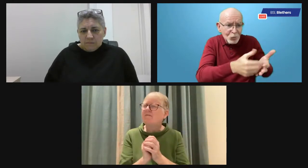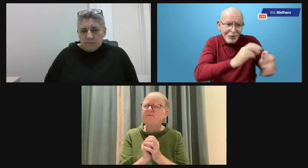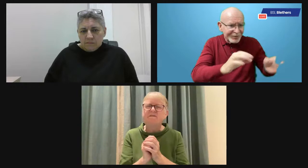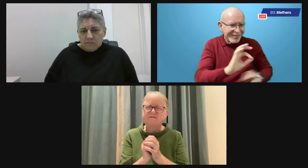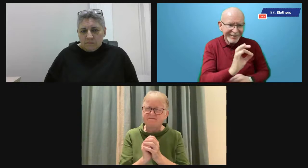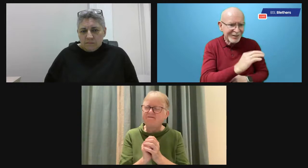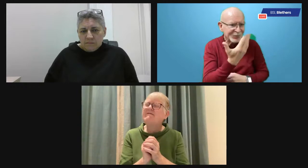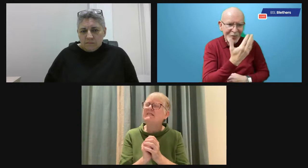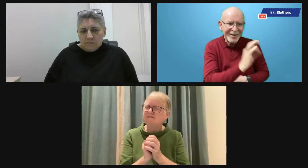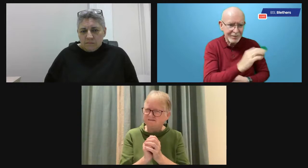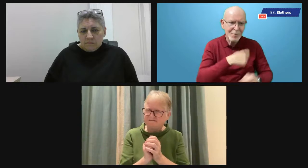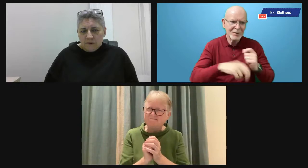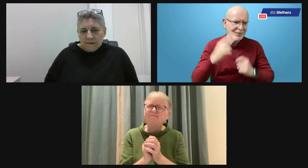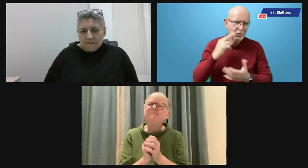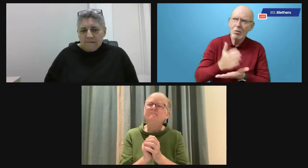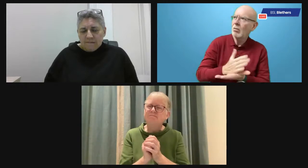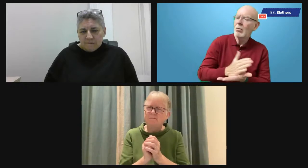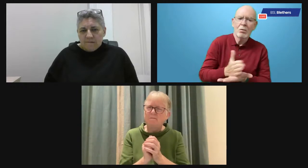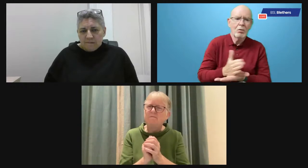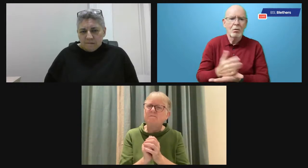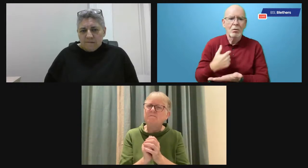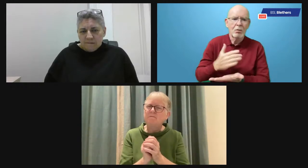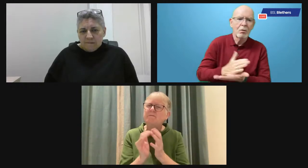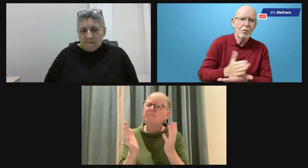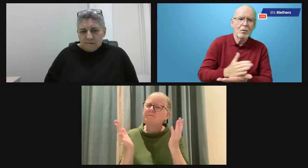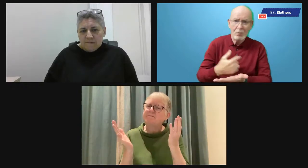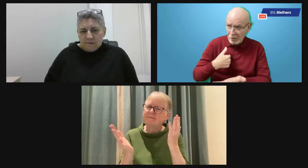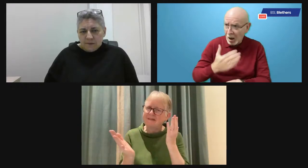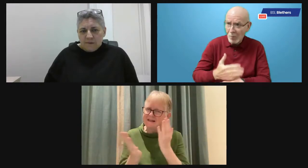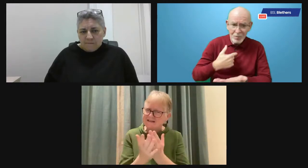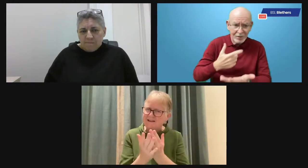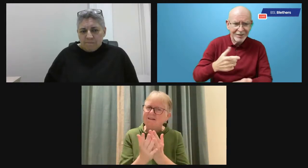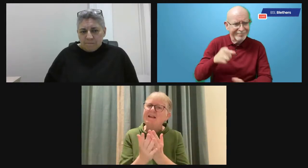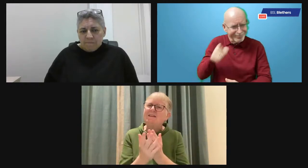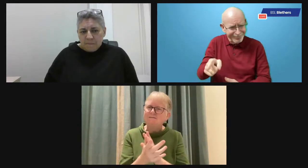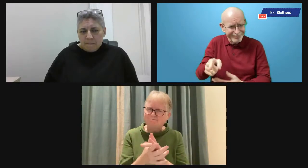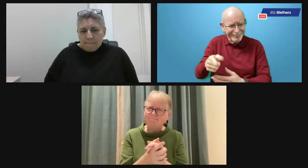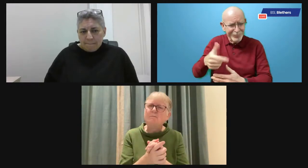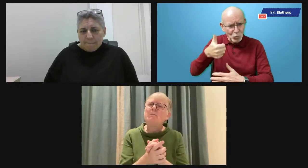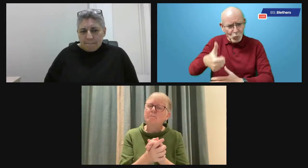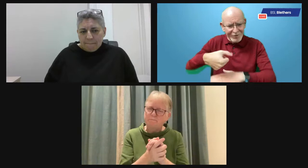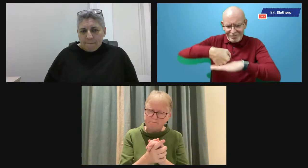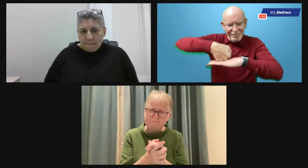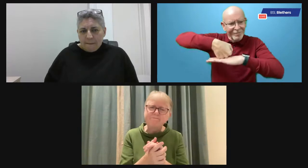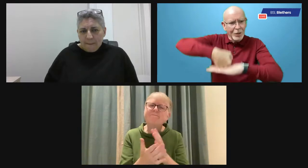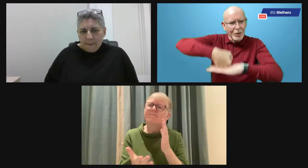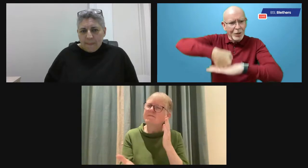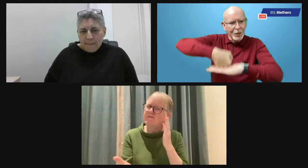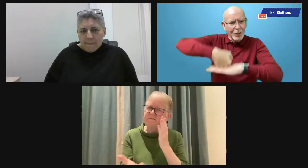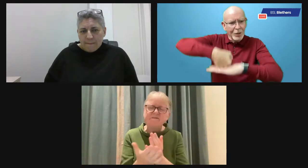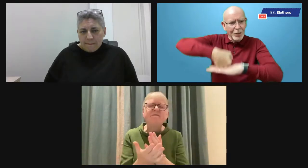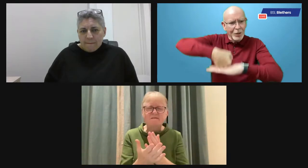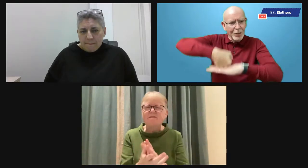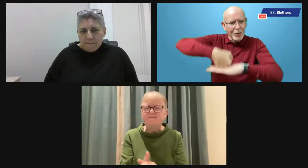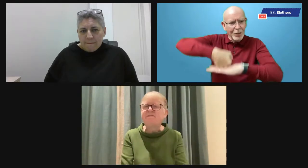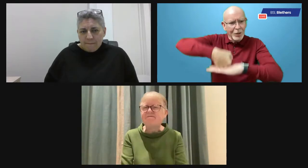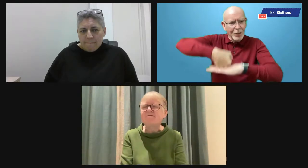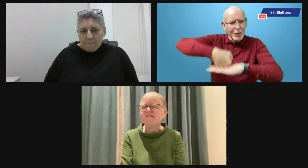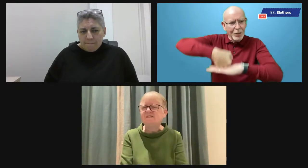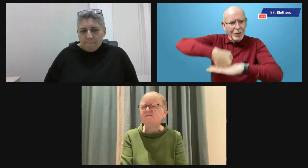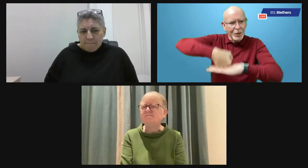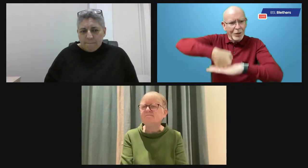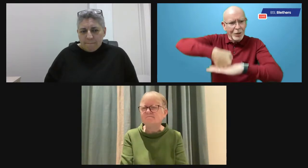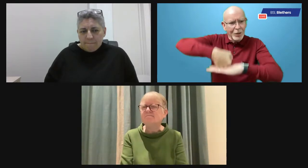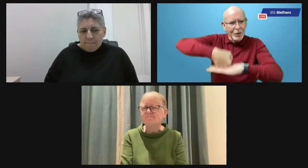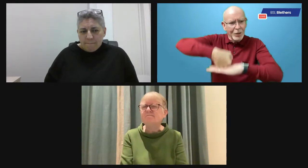teachers, but what they did say was it enhanced their confidence, it made sure that Absolutely, they had definitely. less doubt, and